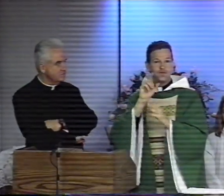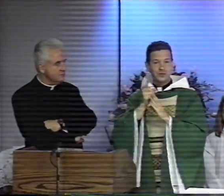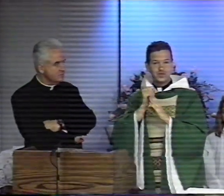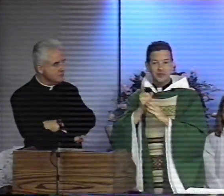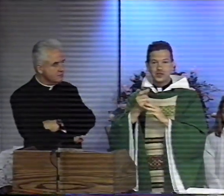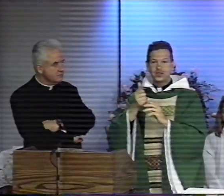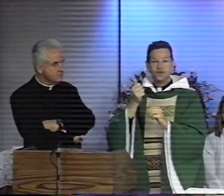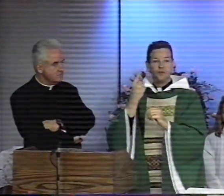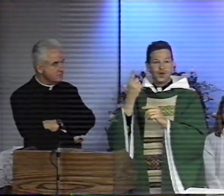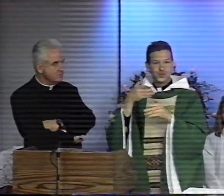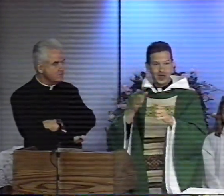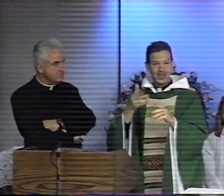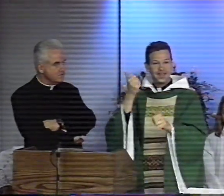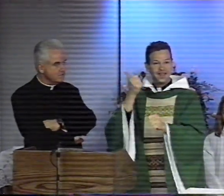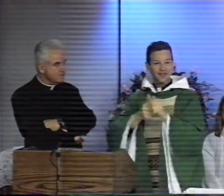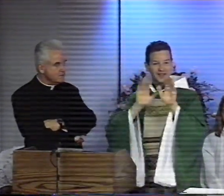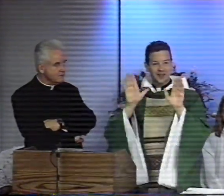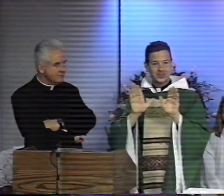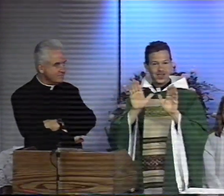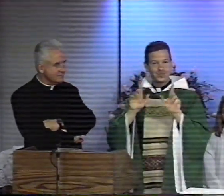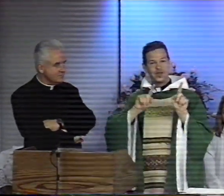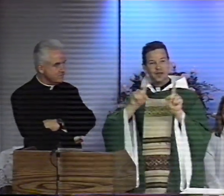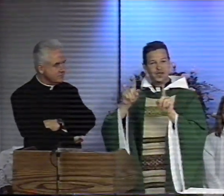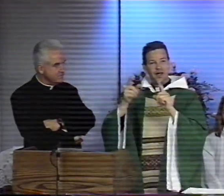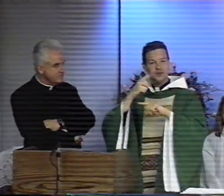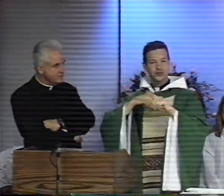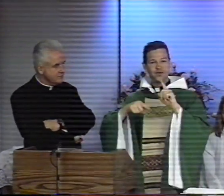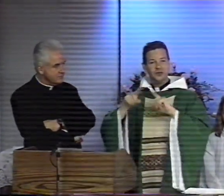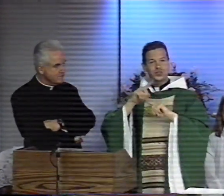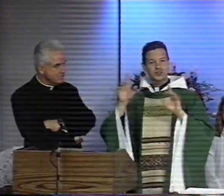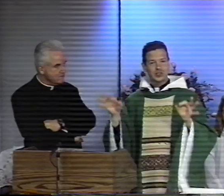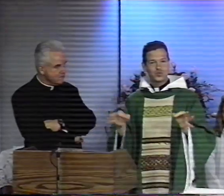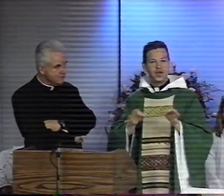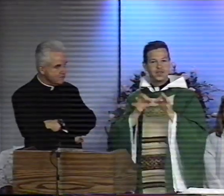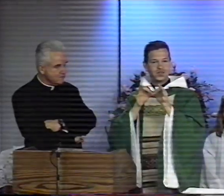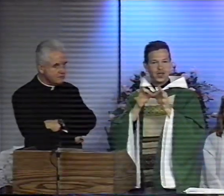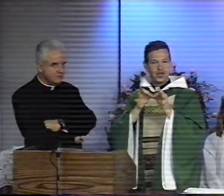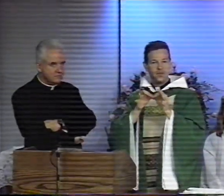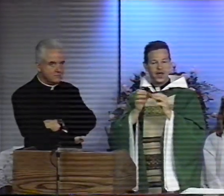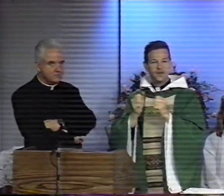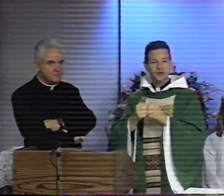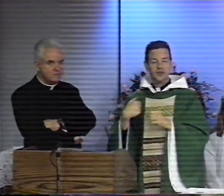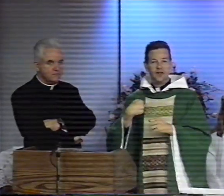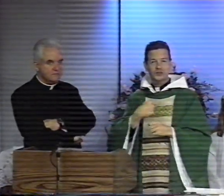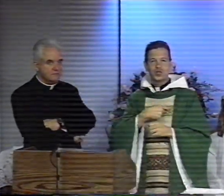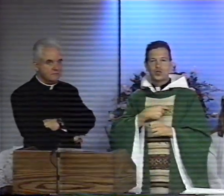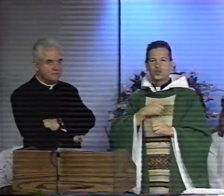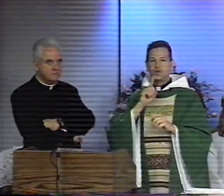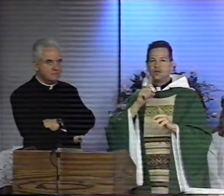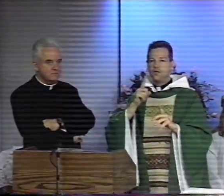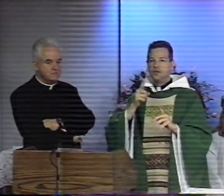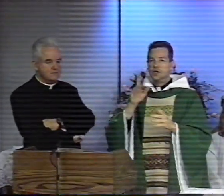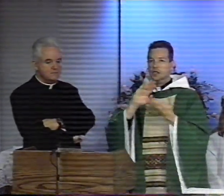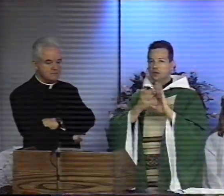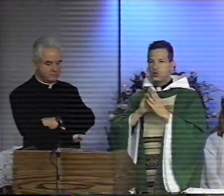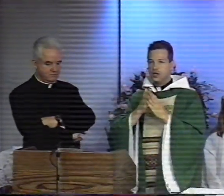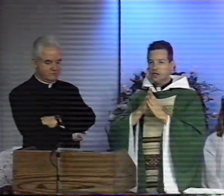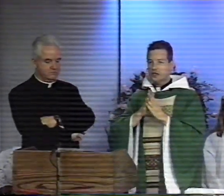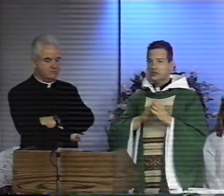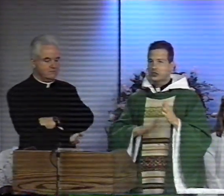50 minutes one way each Sunday to be able to come and to celebrate the signed Mass with us. So it's a community that is